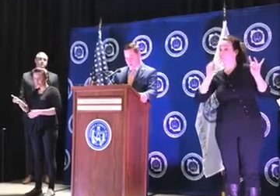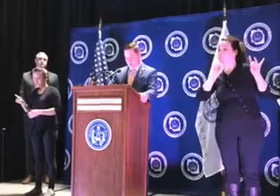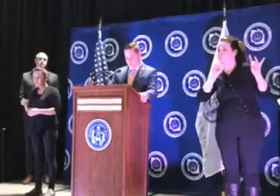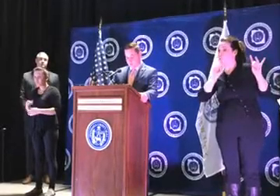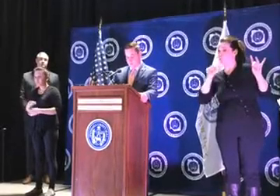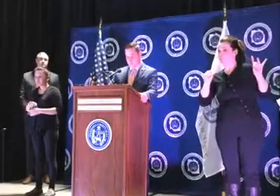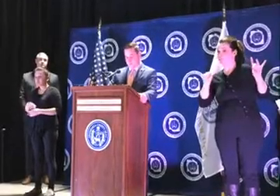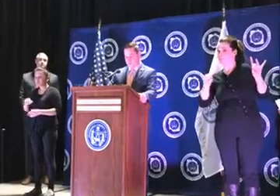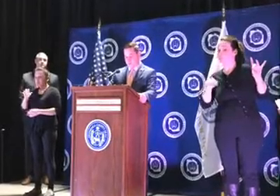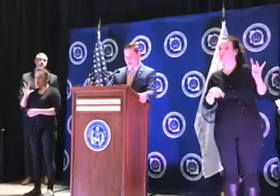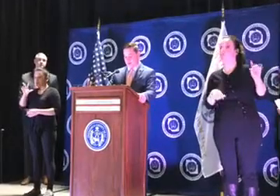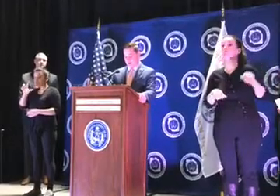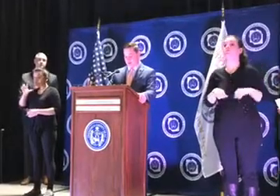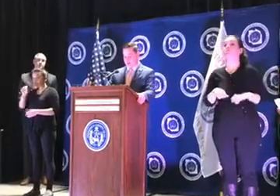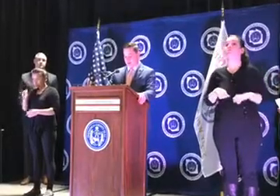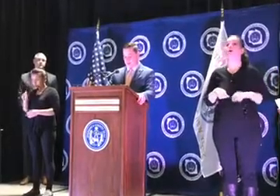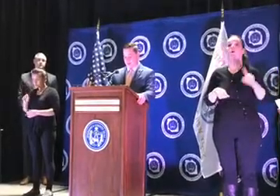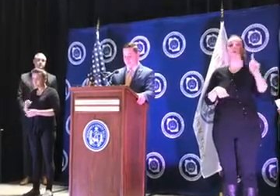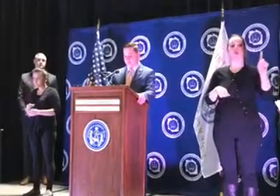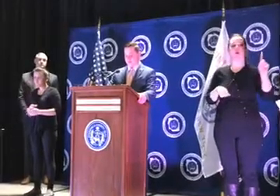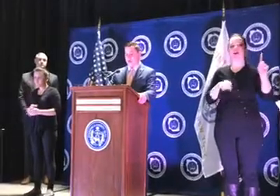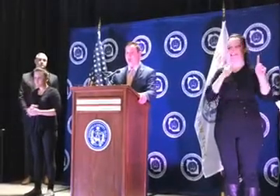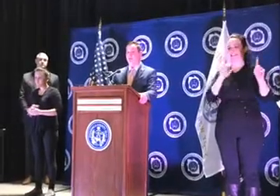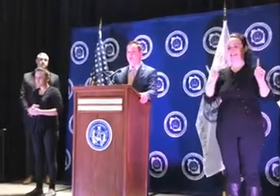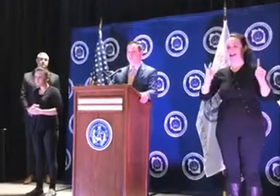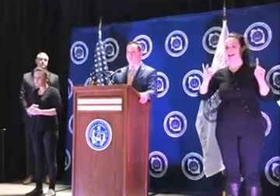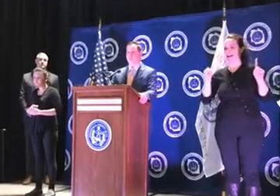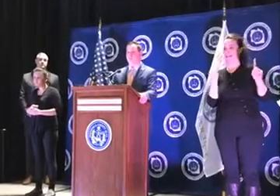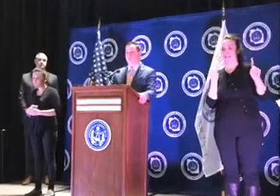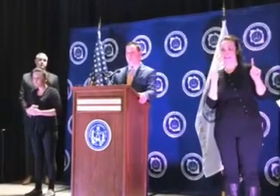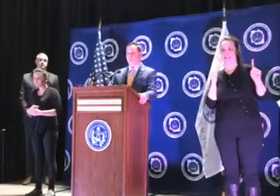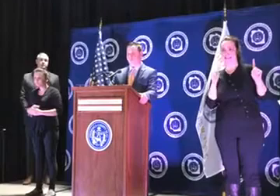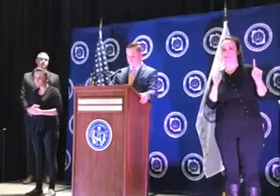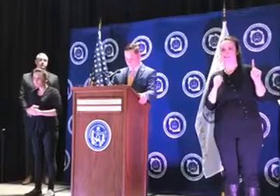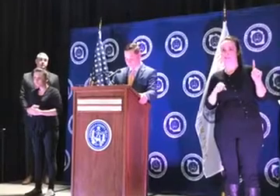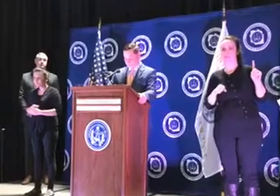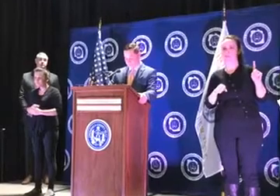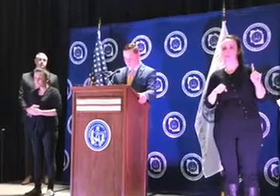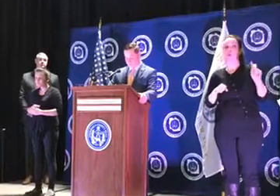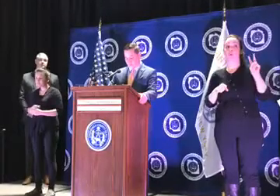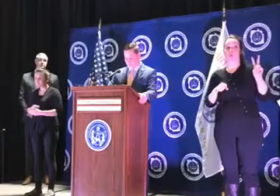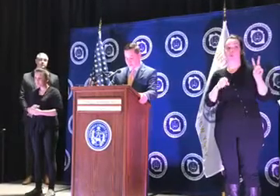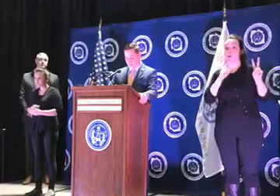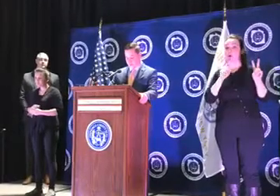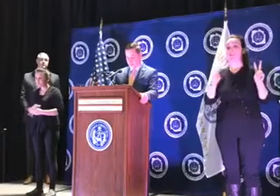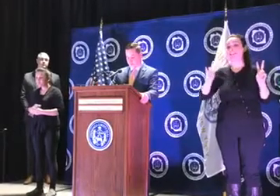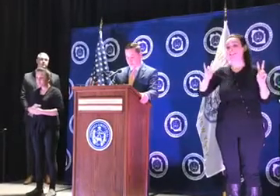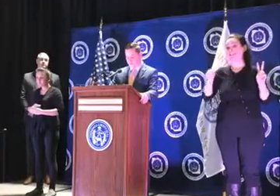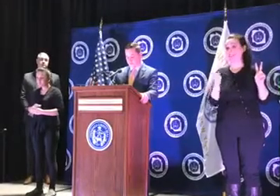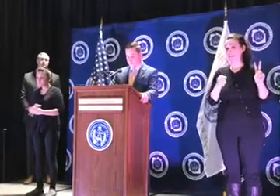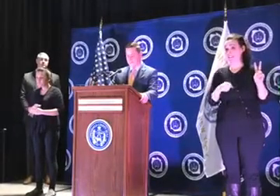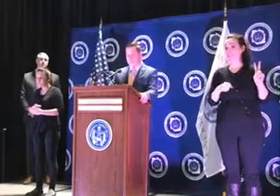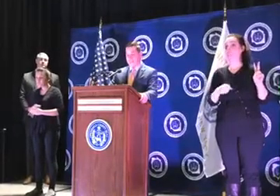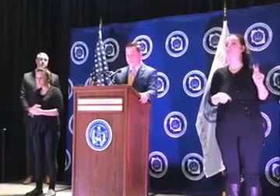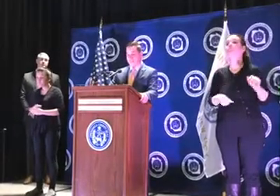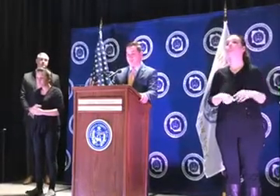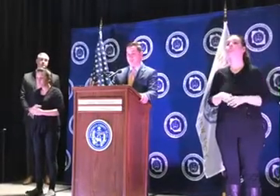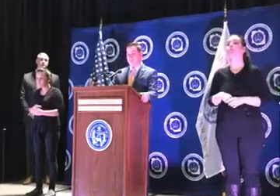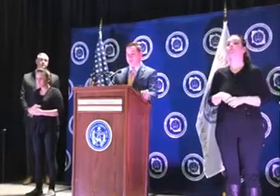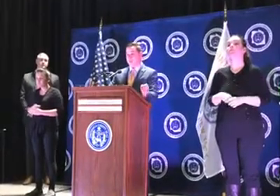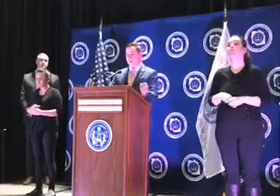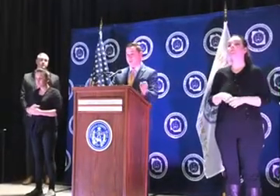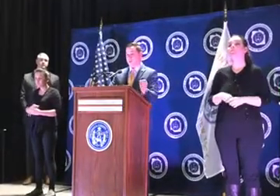So 57% of our current cases are under 50 years old. Another data point,